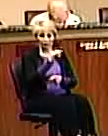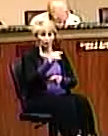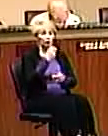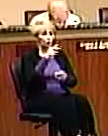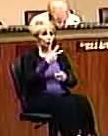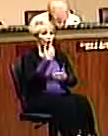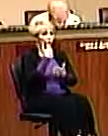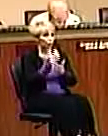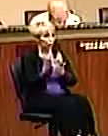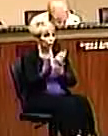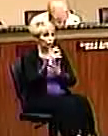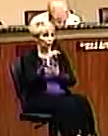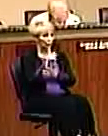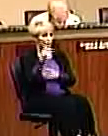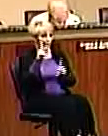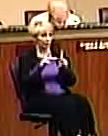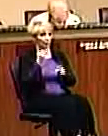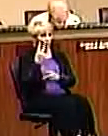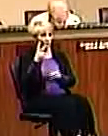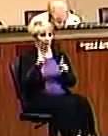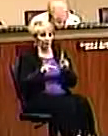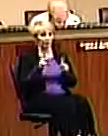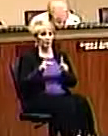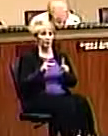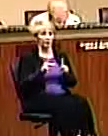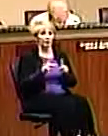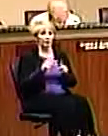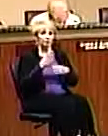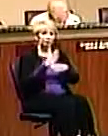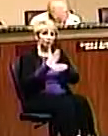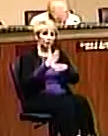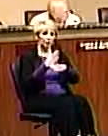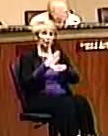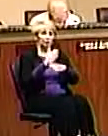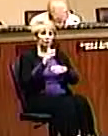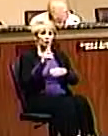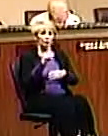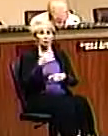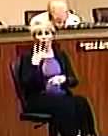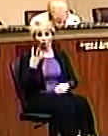credit people, 12 people. Medium credit, there were 4.